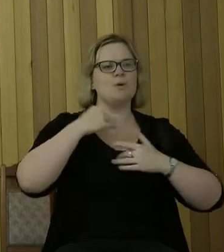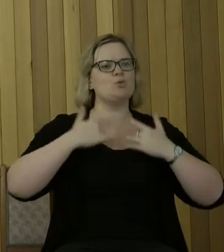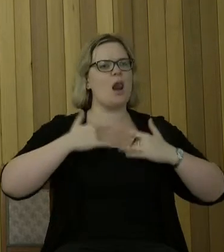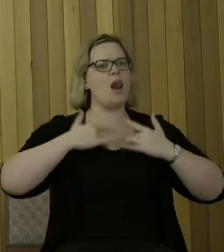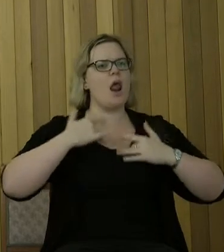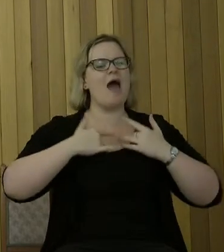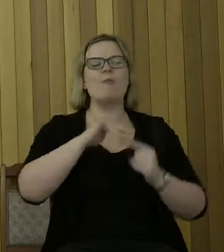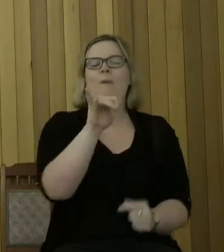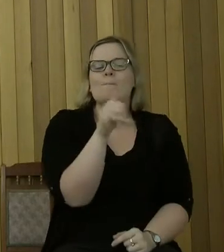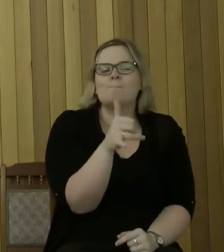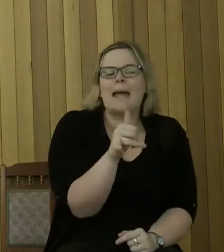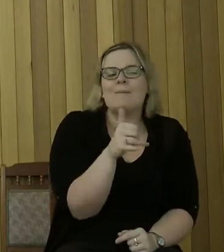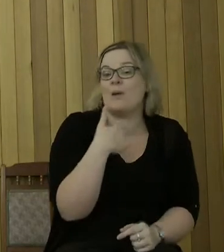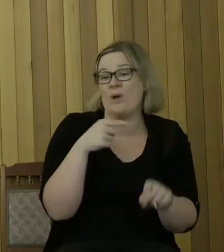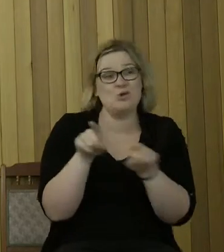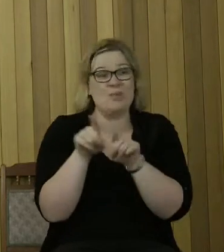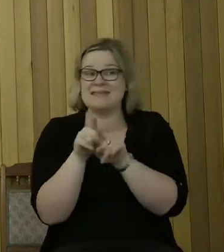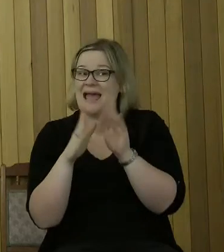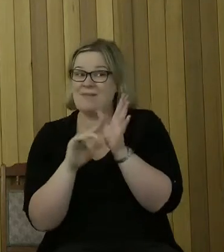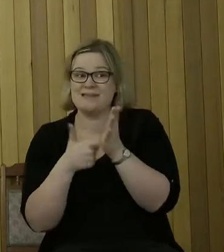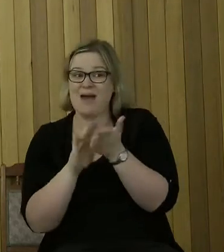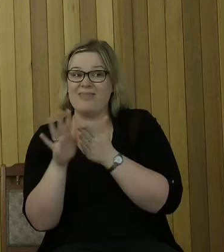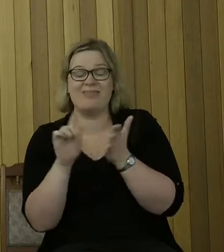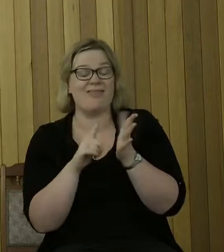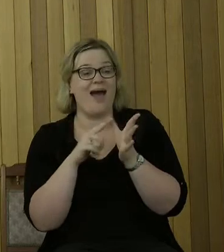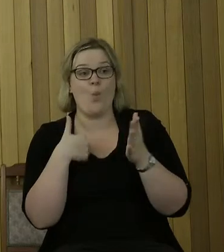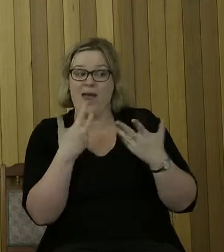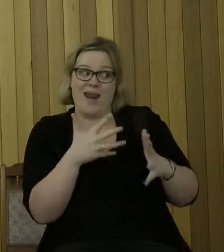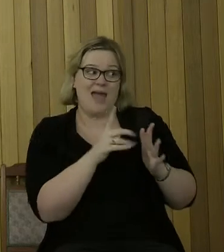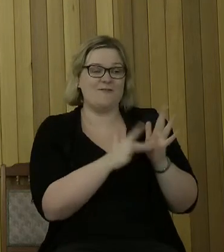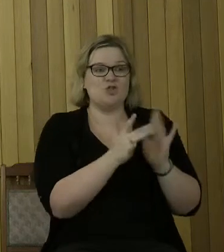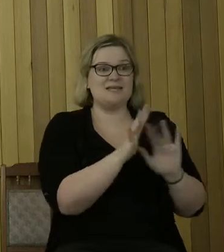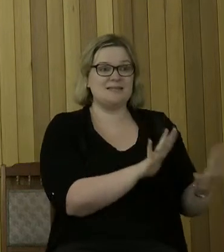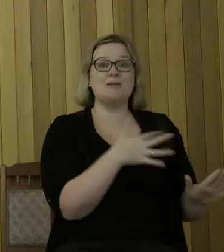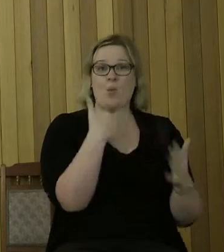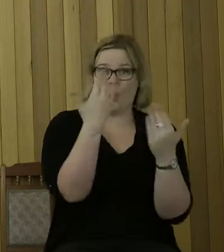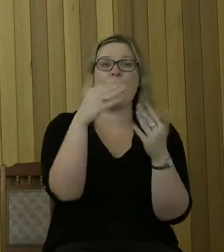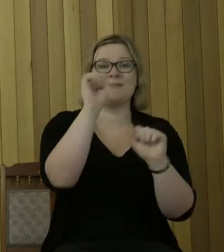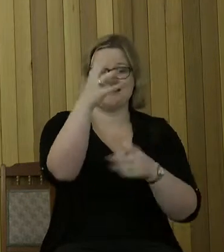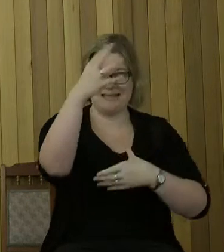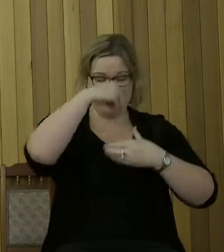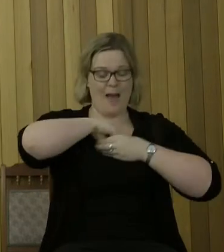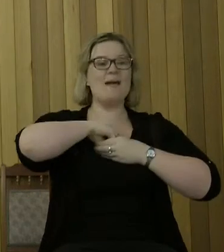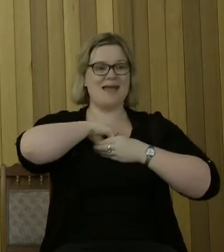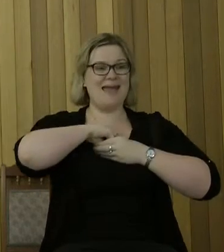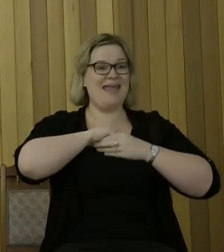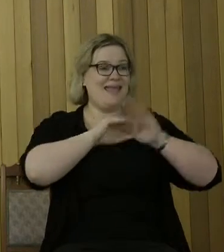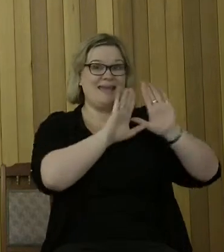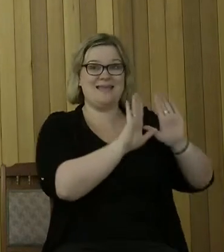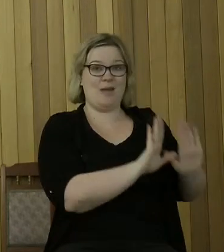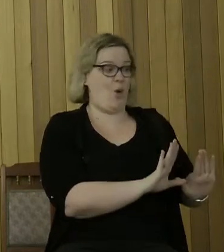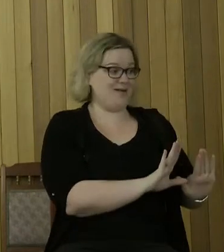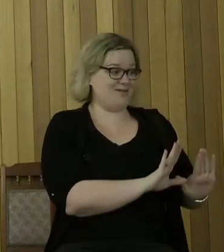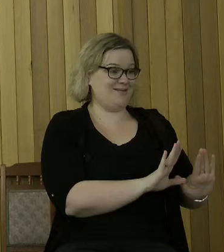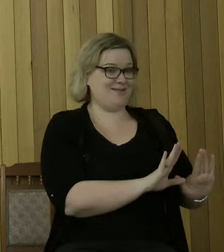But maybe, just maybe, we've done the same thing as Martha. We've welcomed him in and we've set him down in the lounge